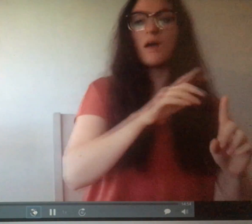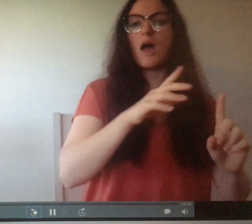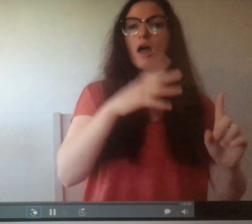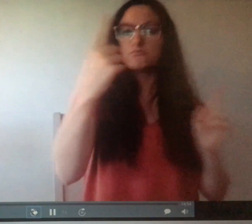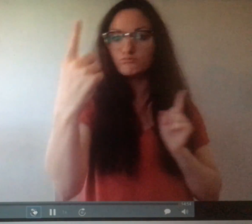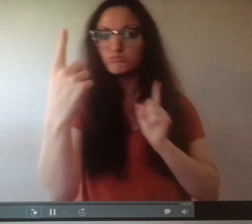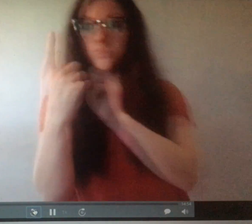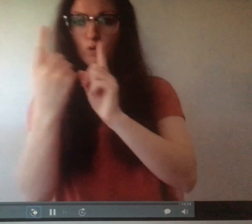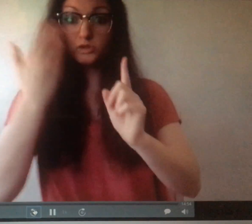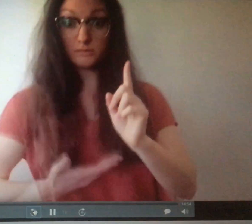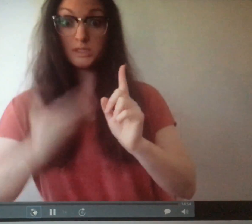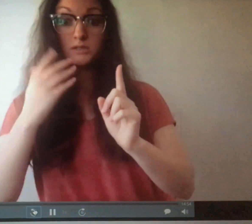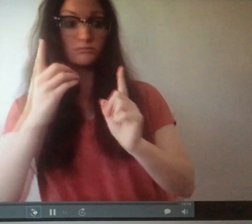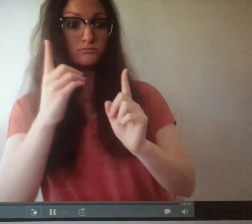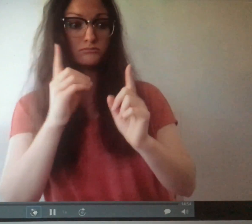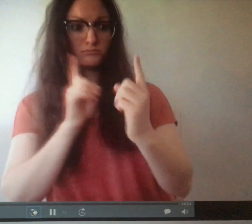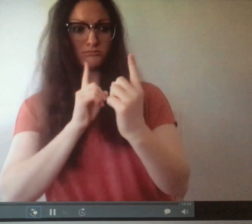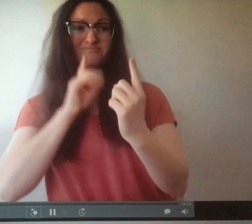my office door.